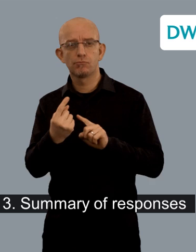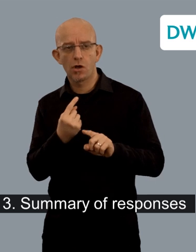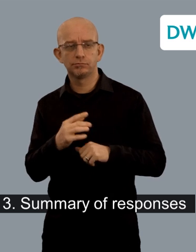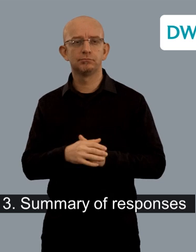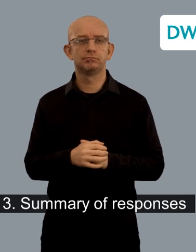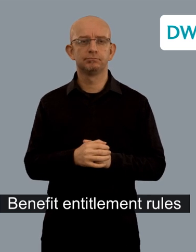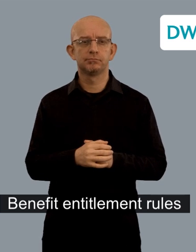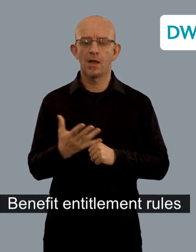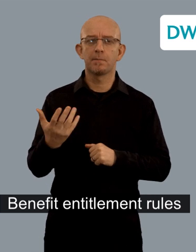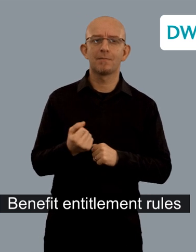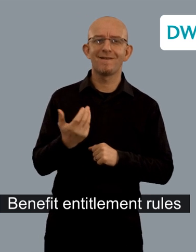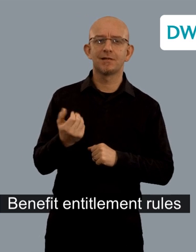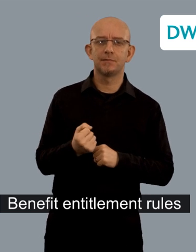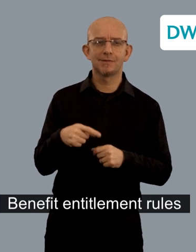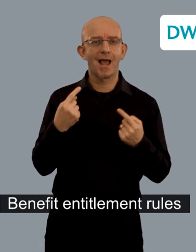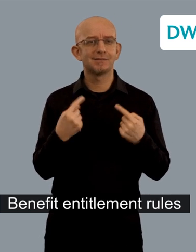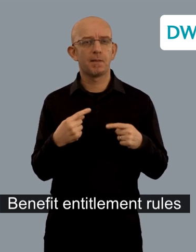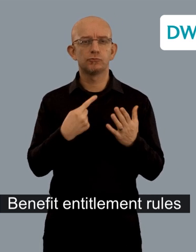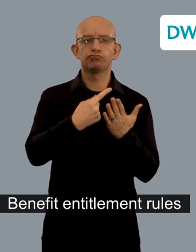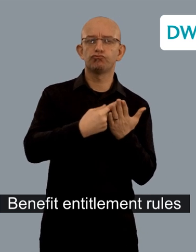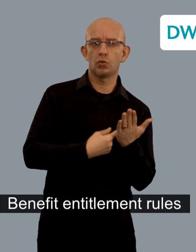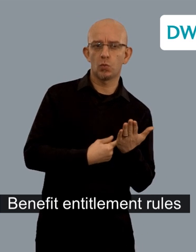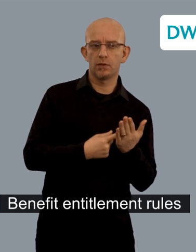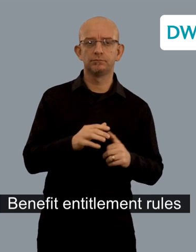Summary of responses. Benefit entitlement rules.